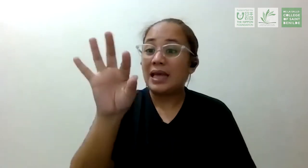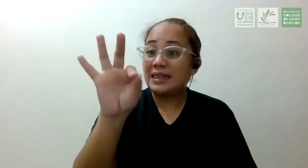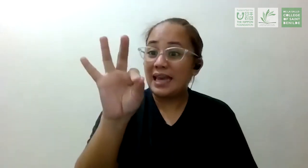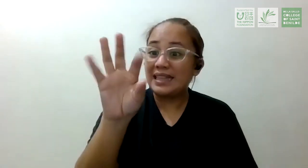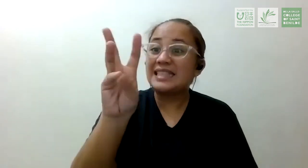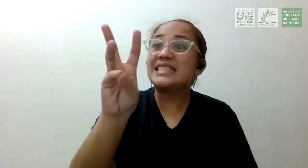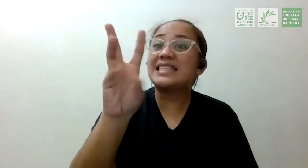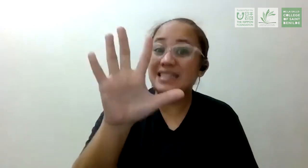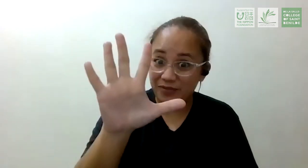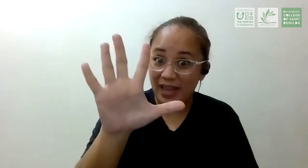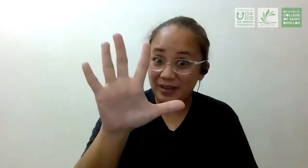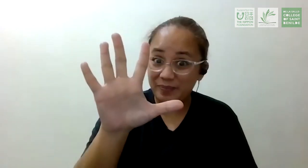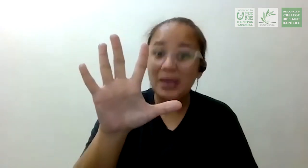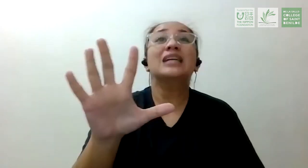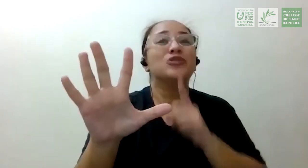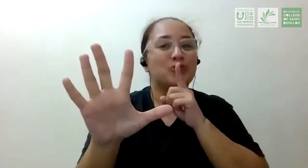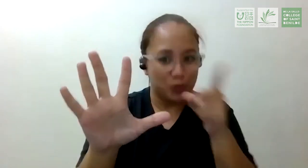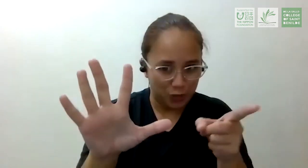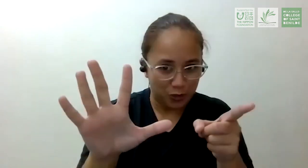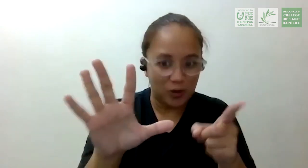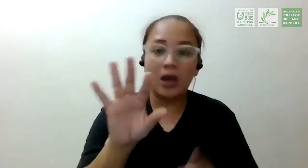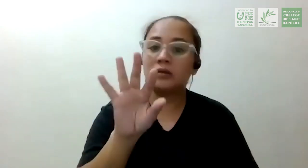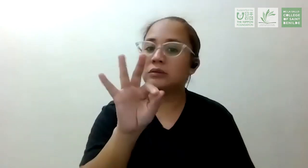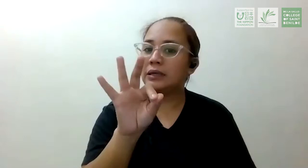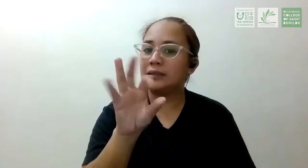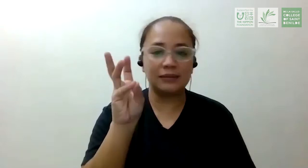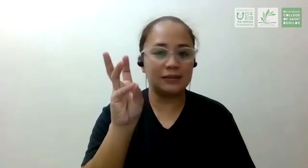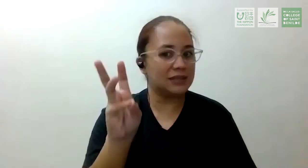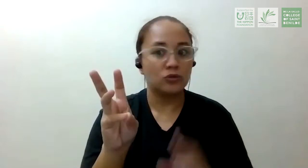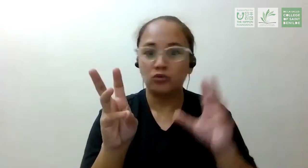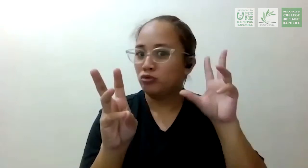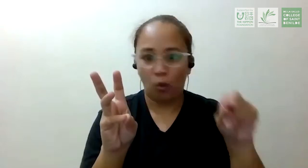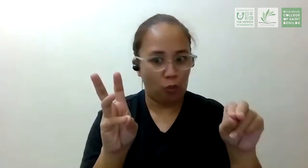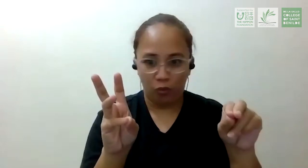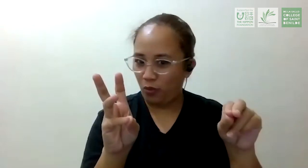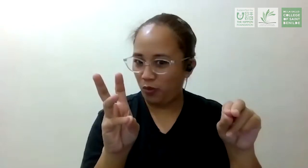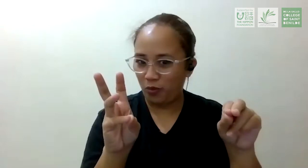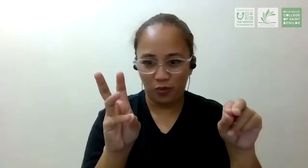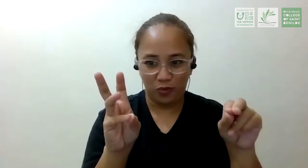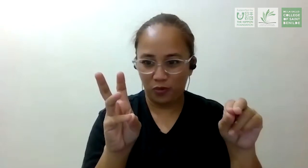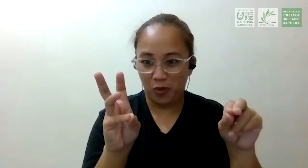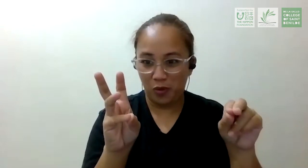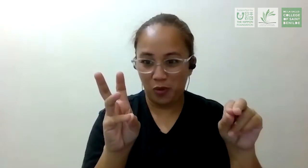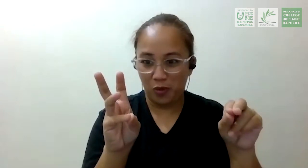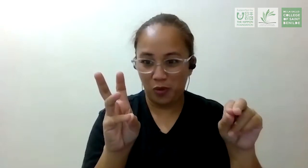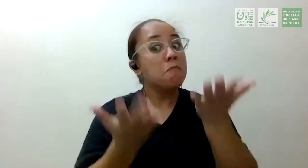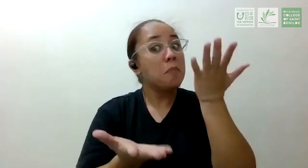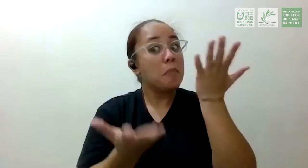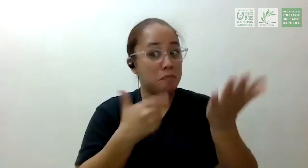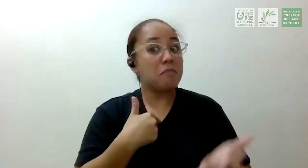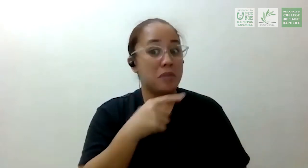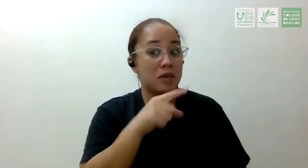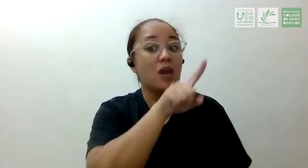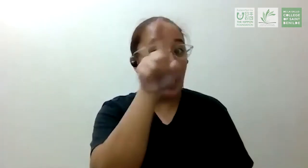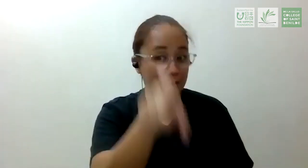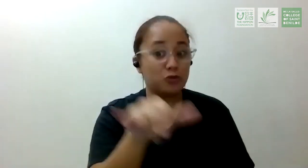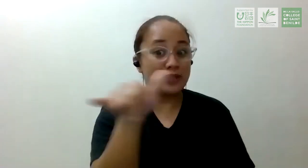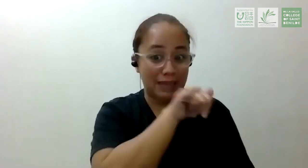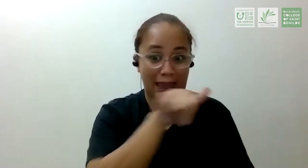1965, it would be true. 1960, no. Okay, so I could ask you a question like that.